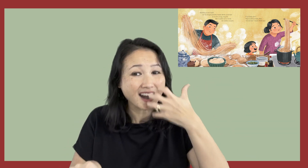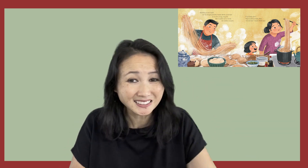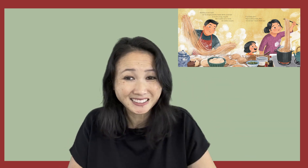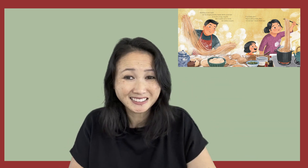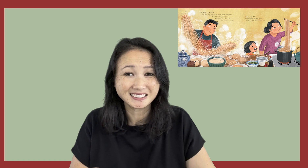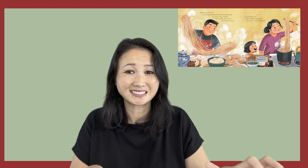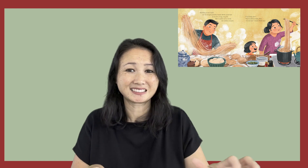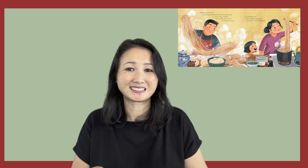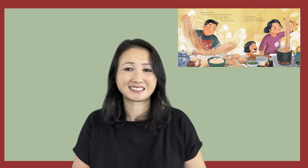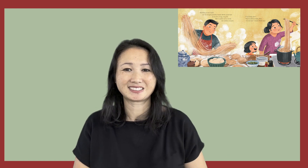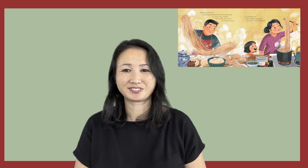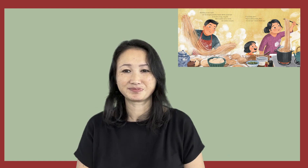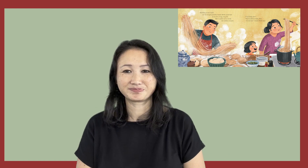Auntie Willie says.